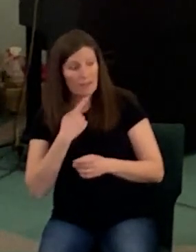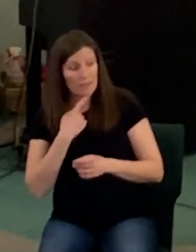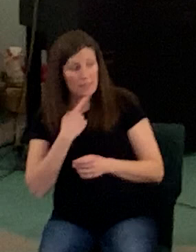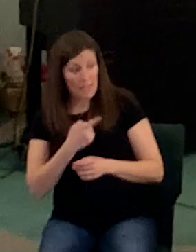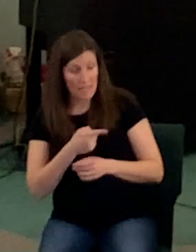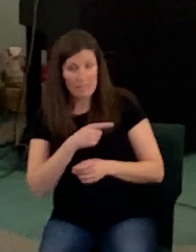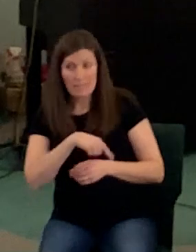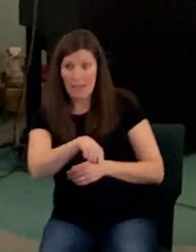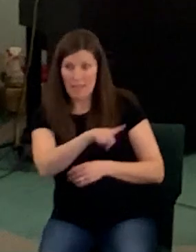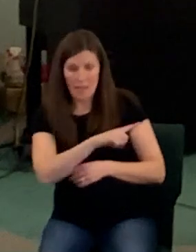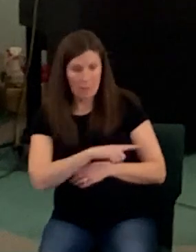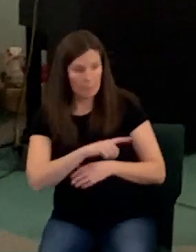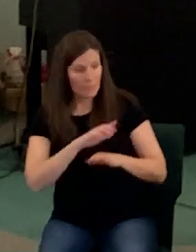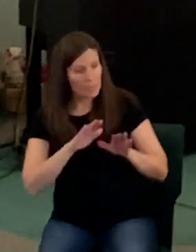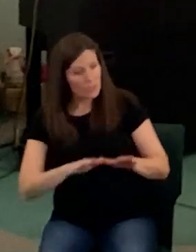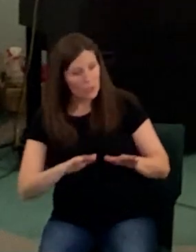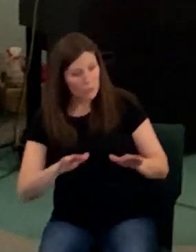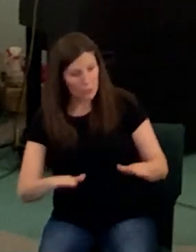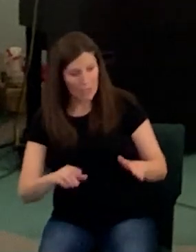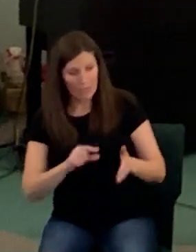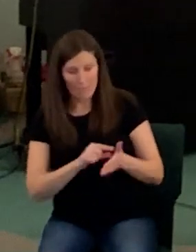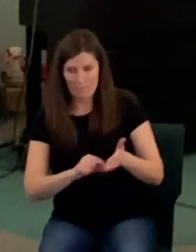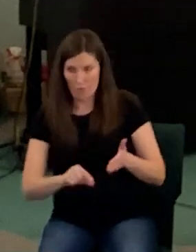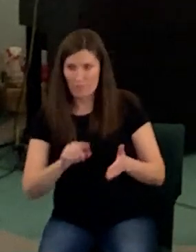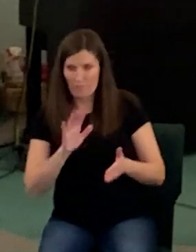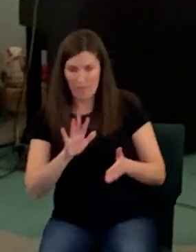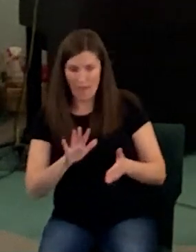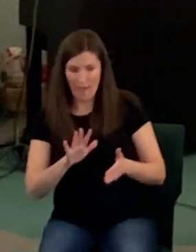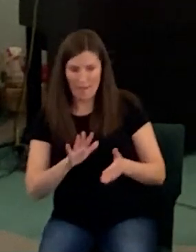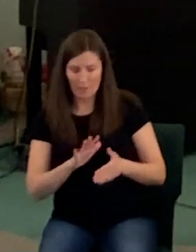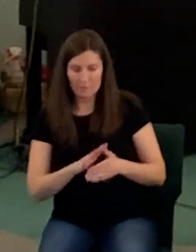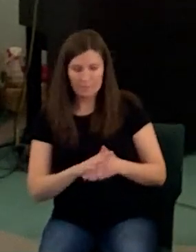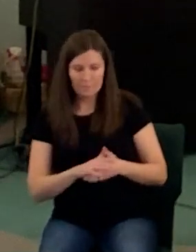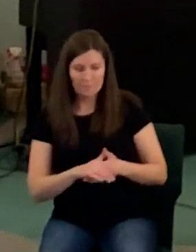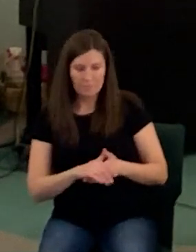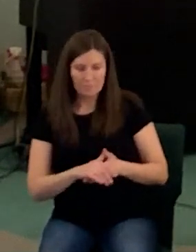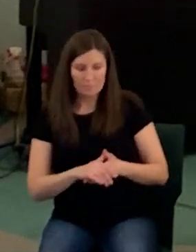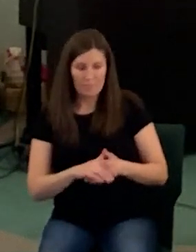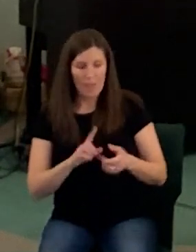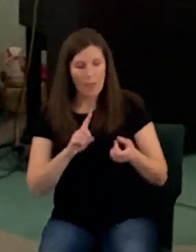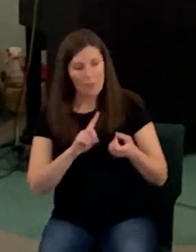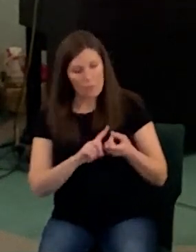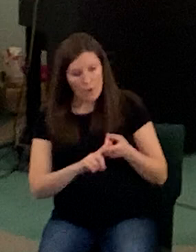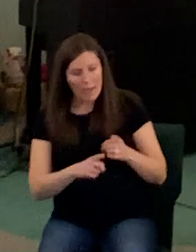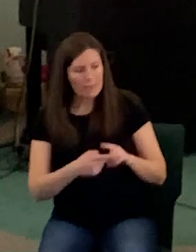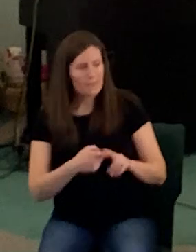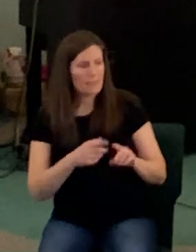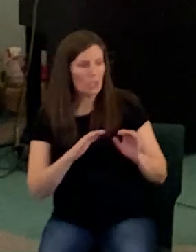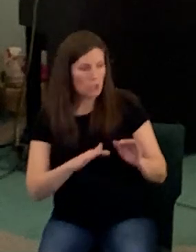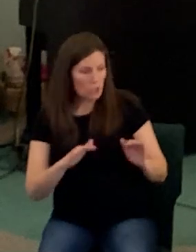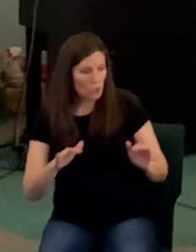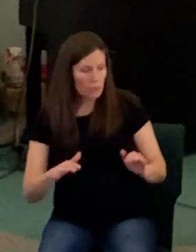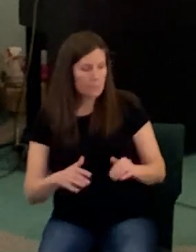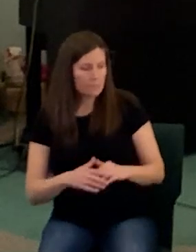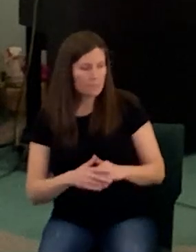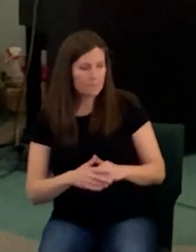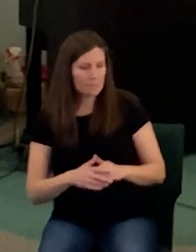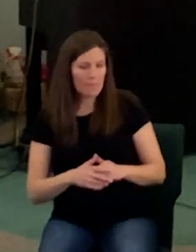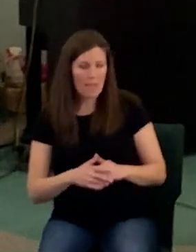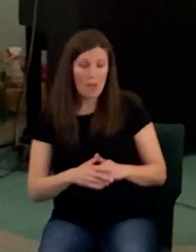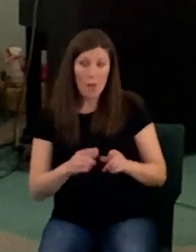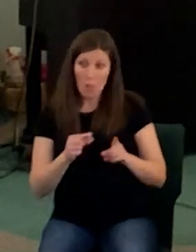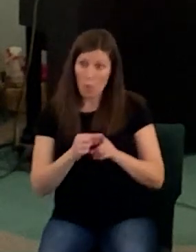them children in verse 5. The NIV says he called them friends. This Greek word